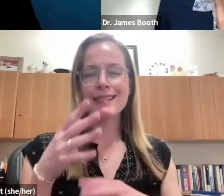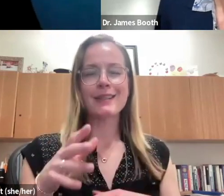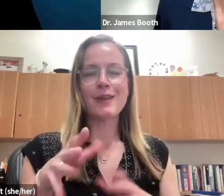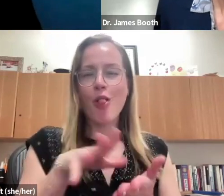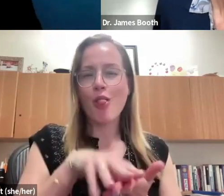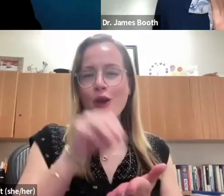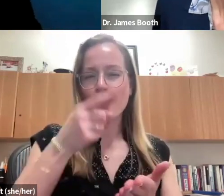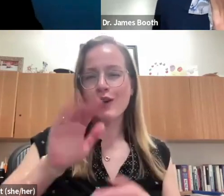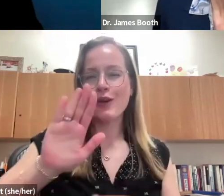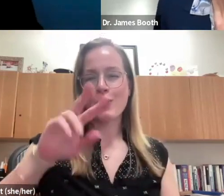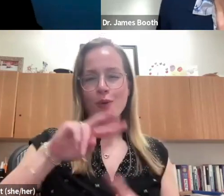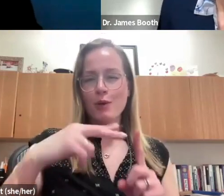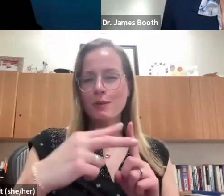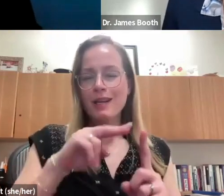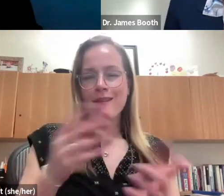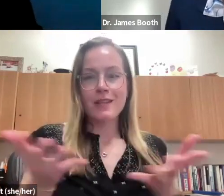Thank you.